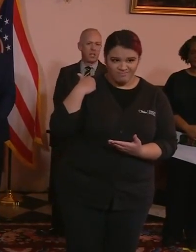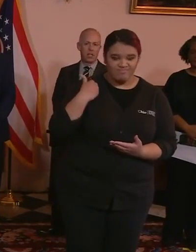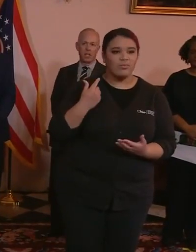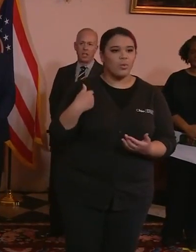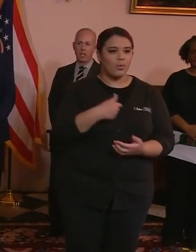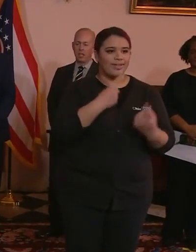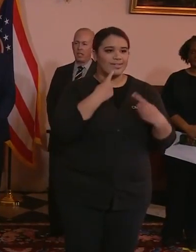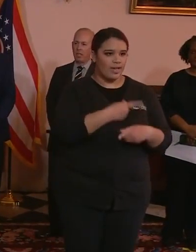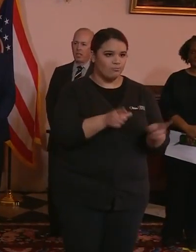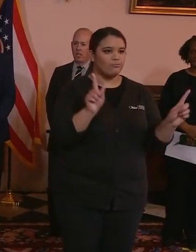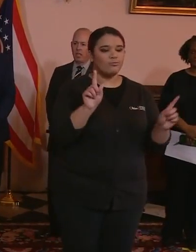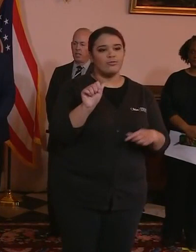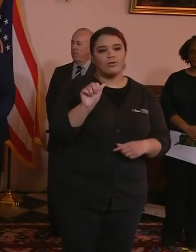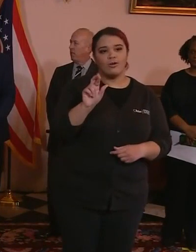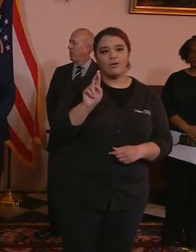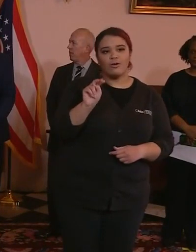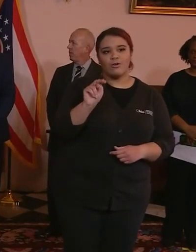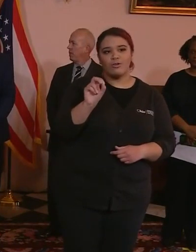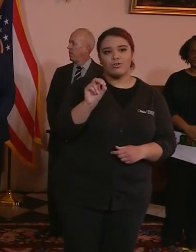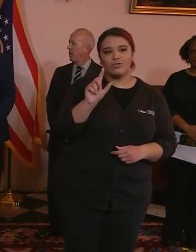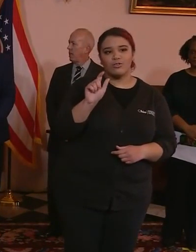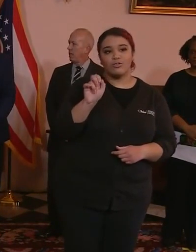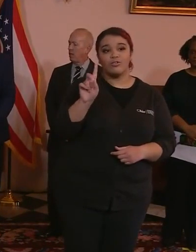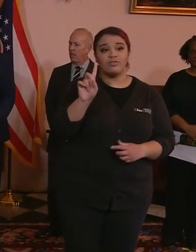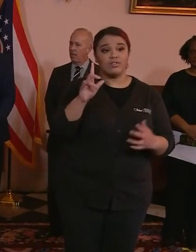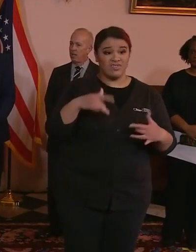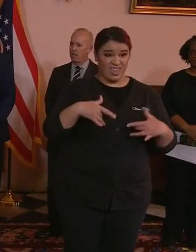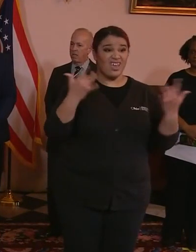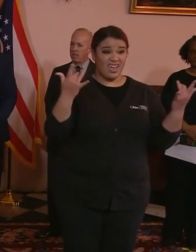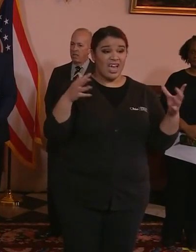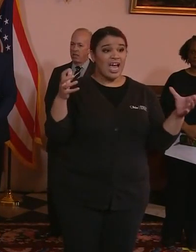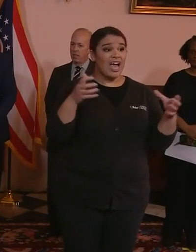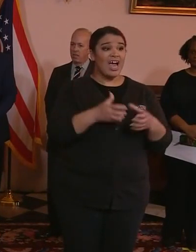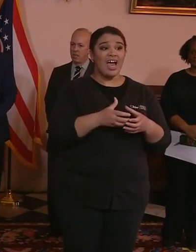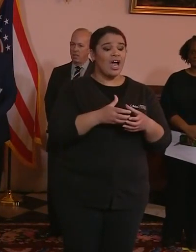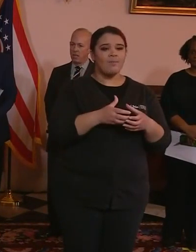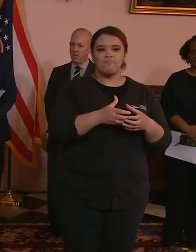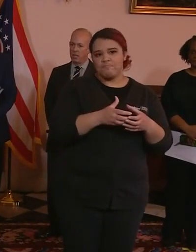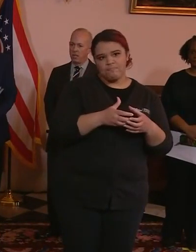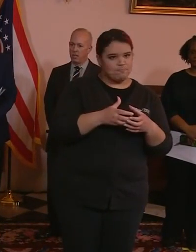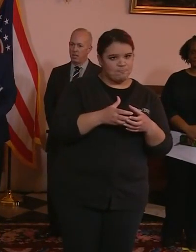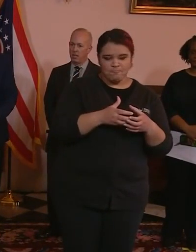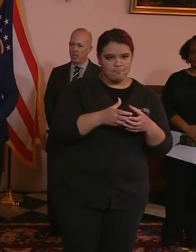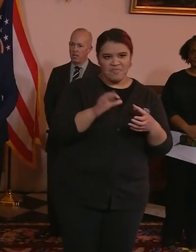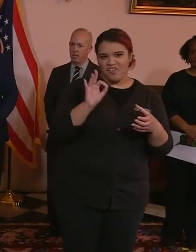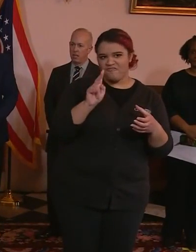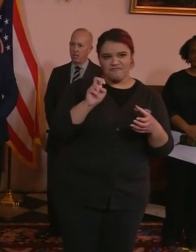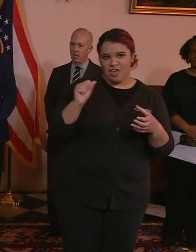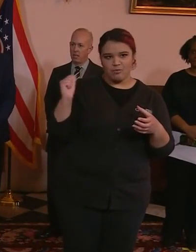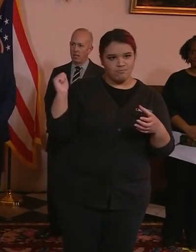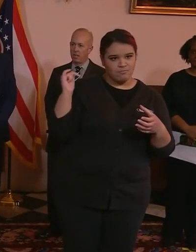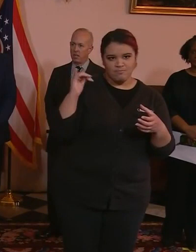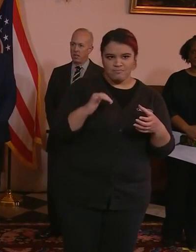Arnold. So when we try to understand where we're going to be 2 weeks from